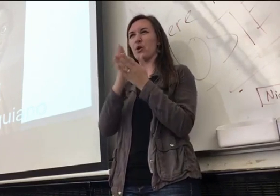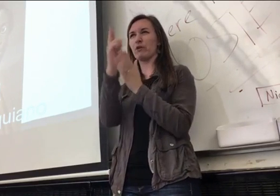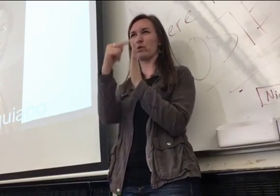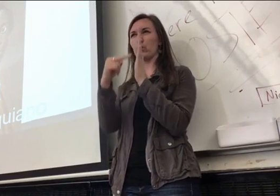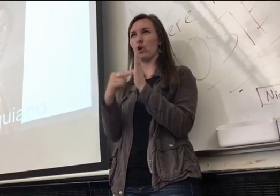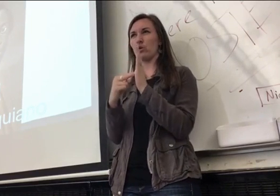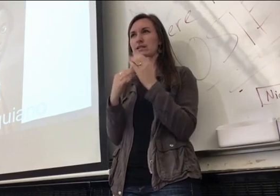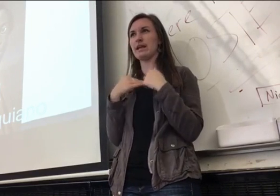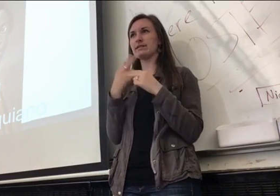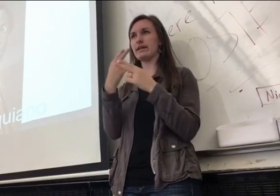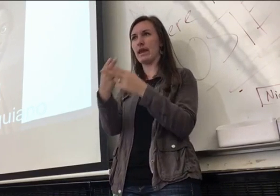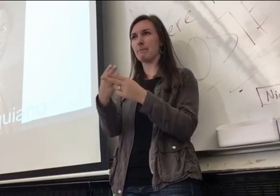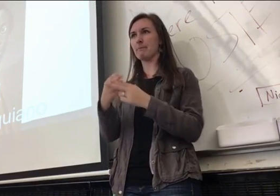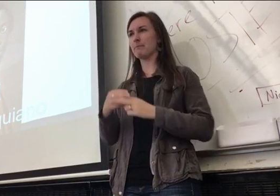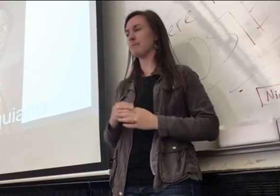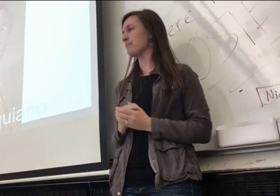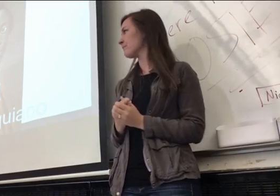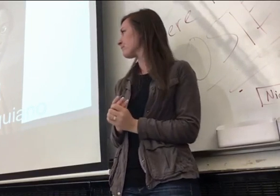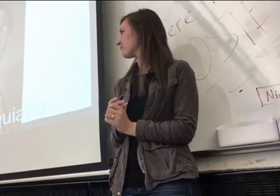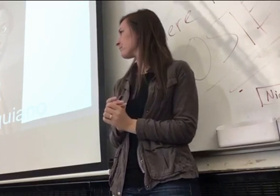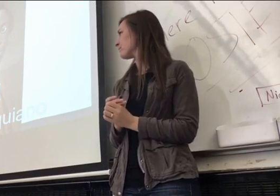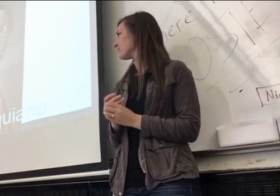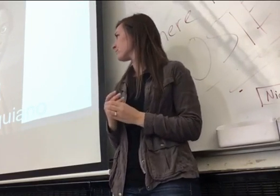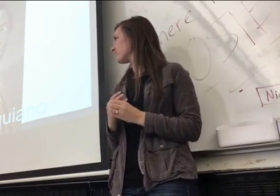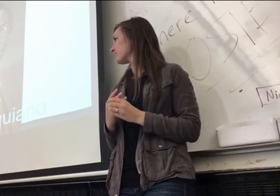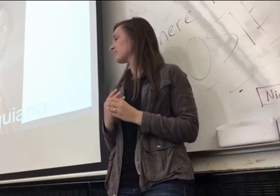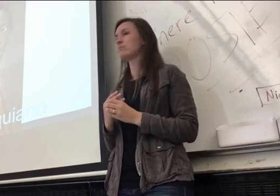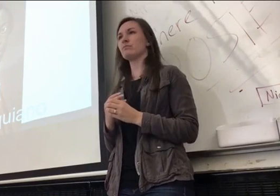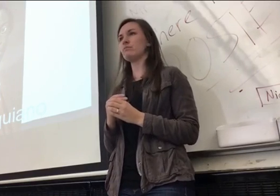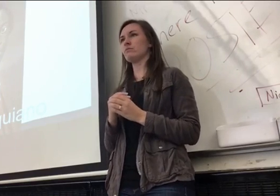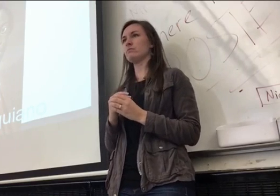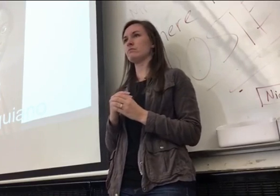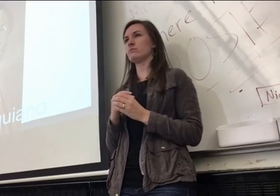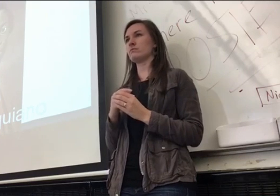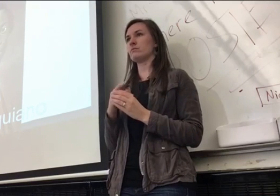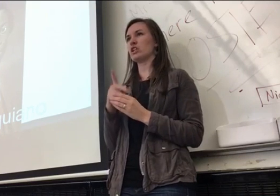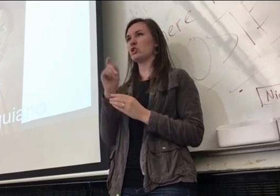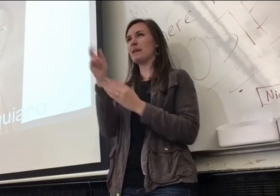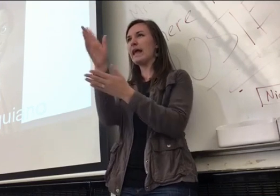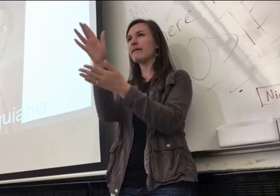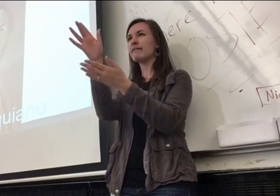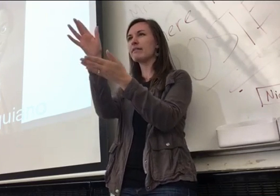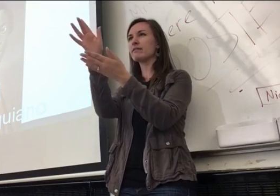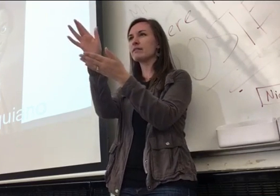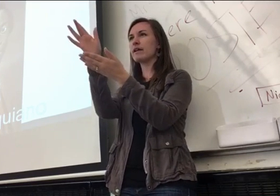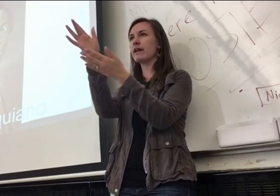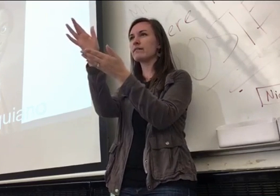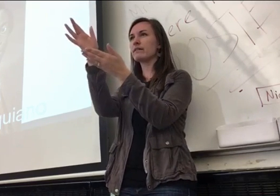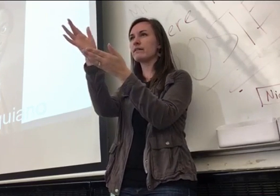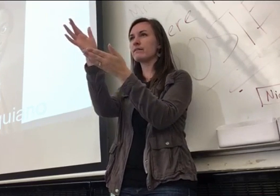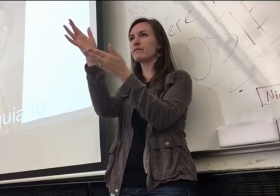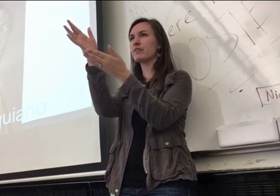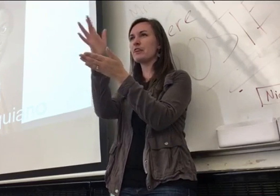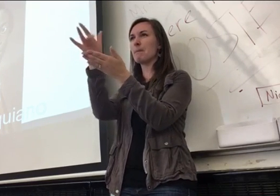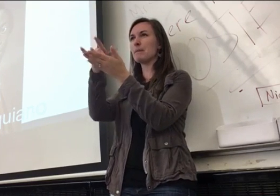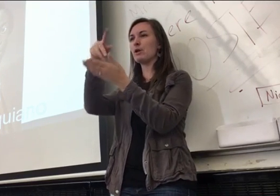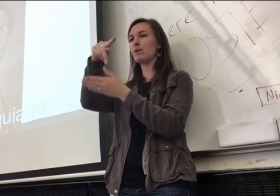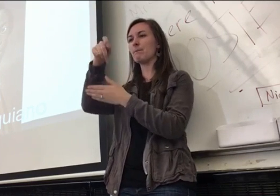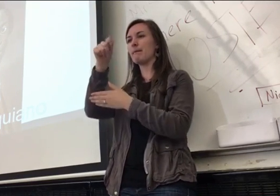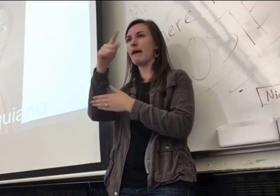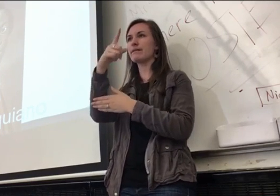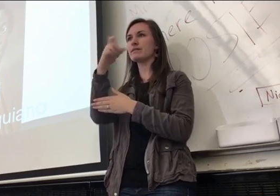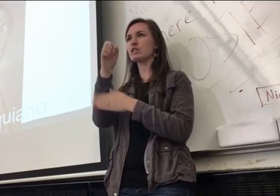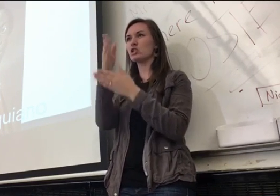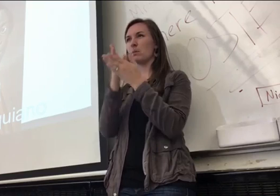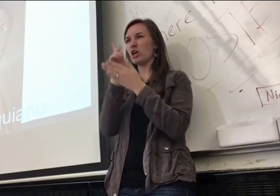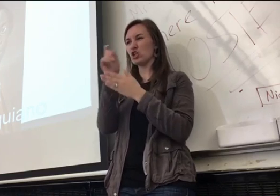his name, Olaudah Equiano, on the right side of the Middle Passage. I would underline that and write